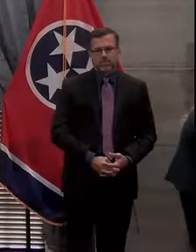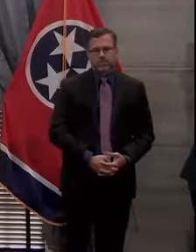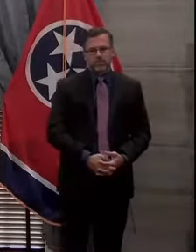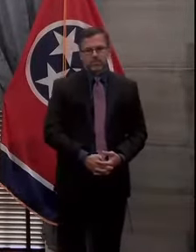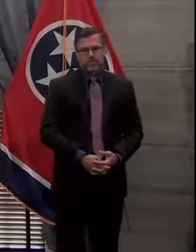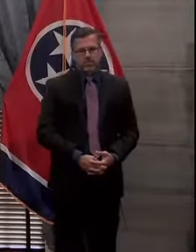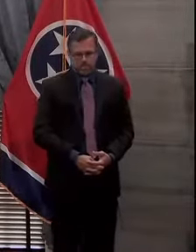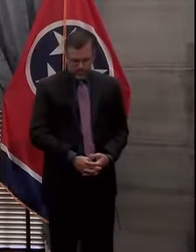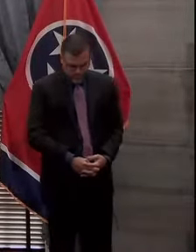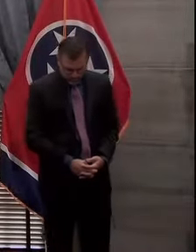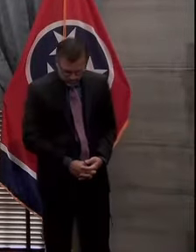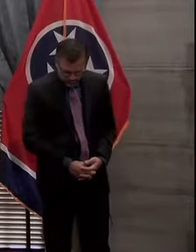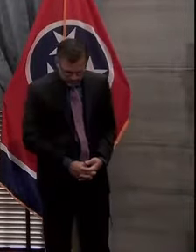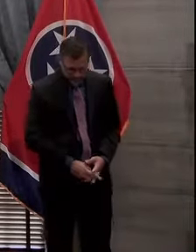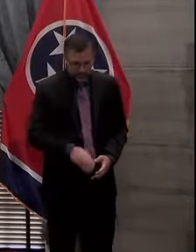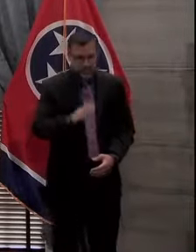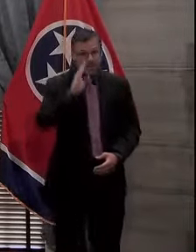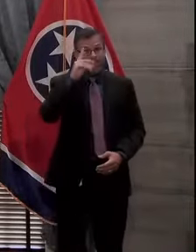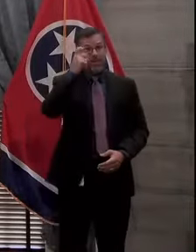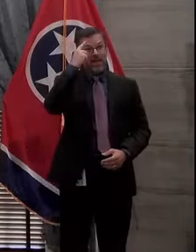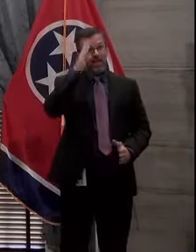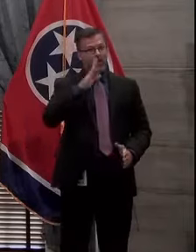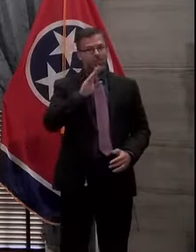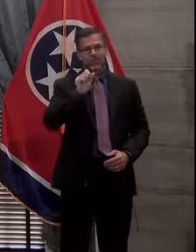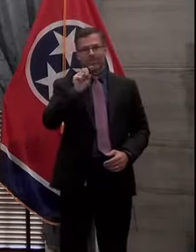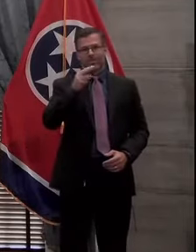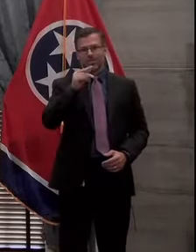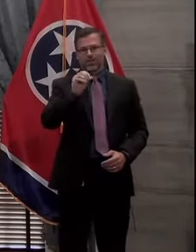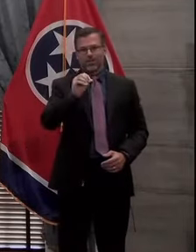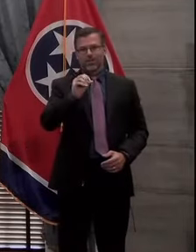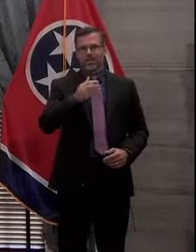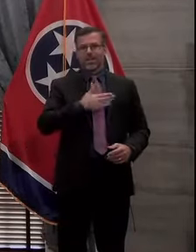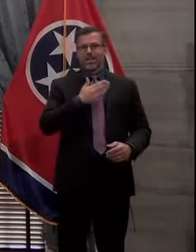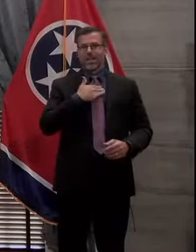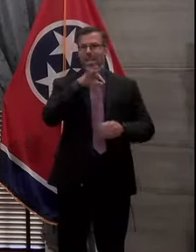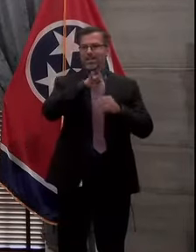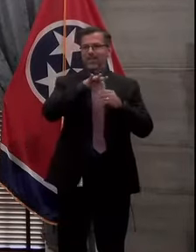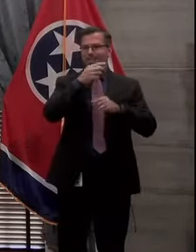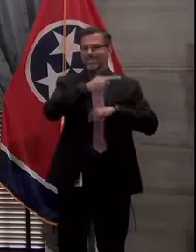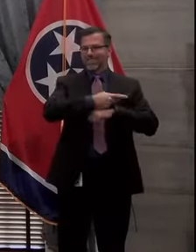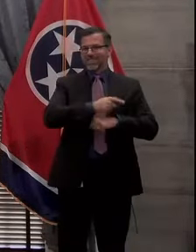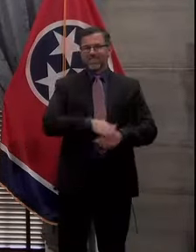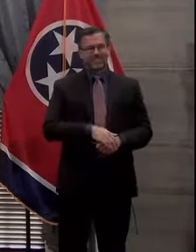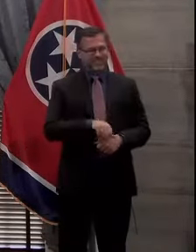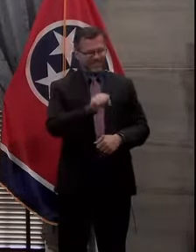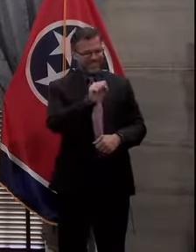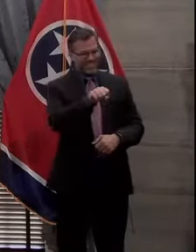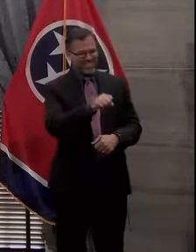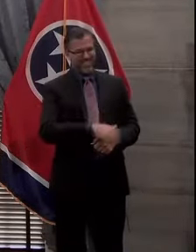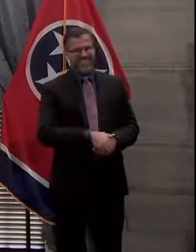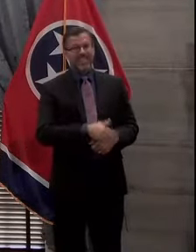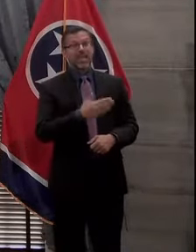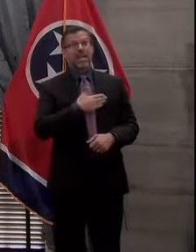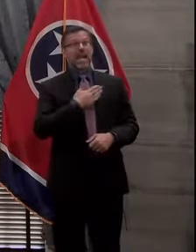Thank you. Hi, Governor. Sir Joe. Happy Election Day. You yes, told the Tennessean glad that you voted. It's not my election day. I'm